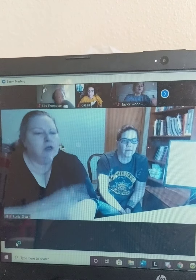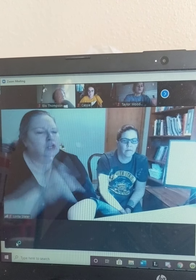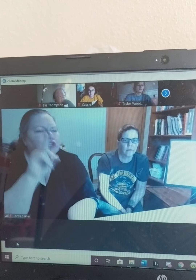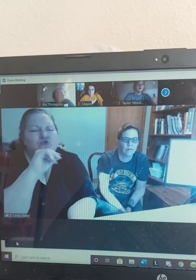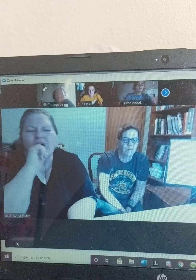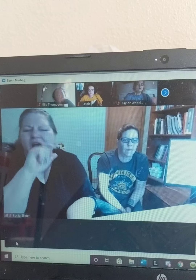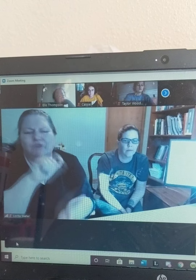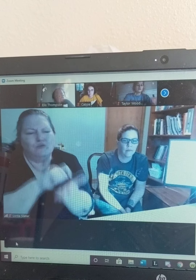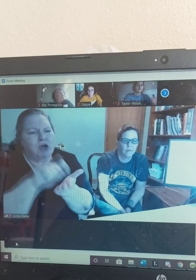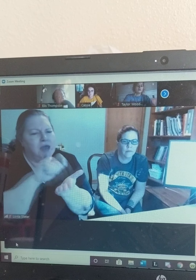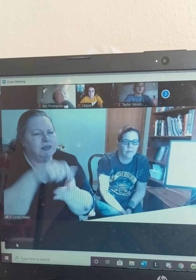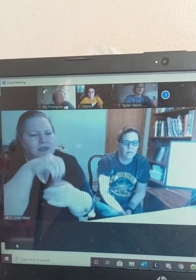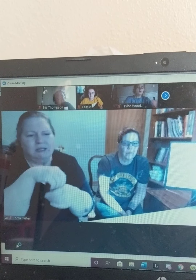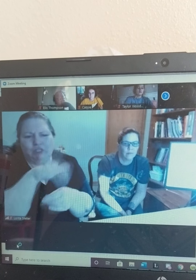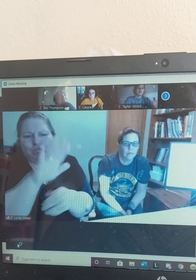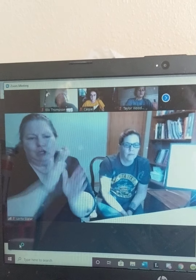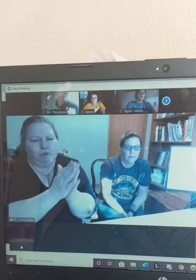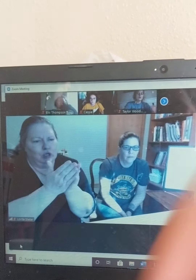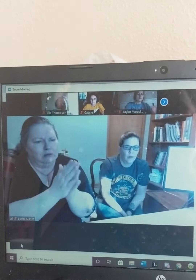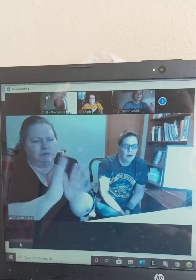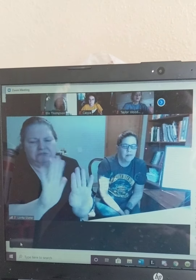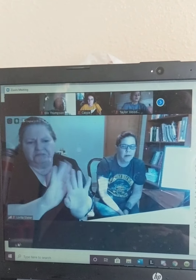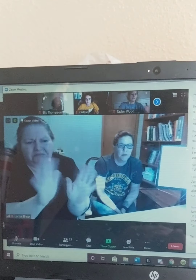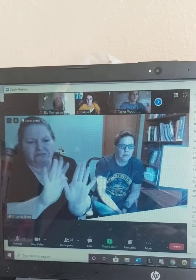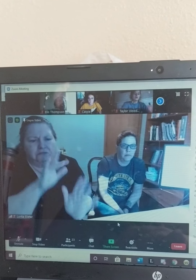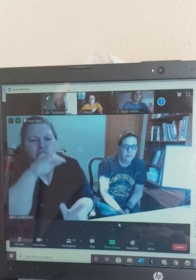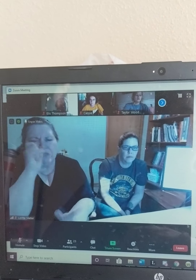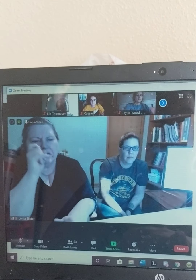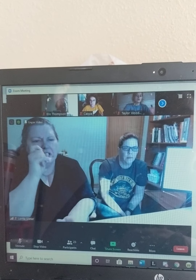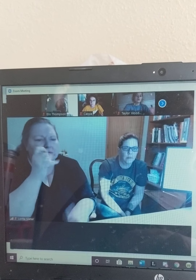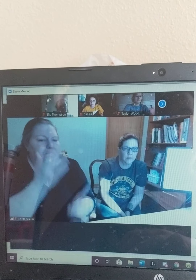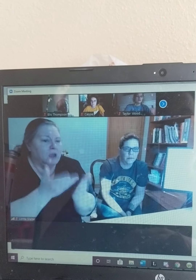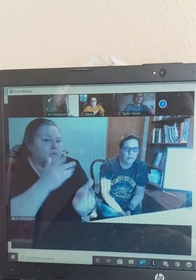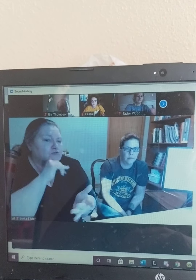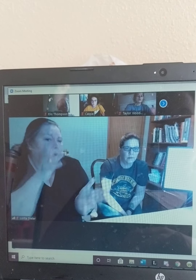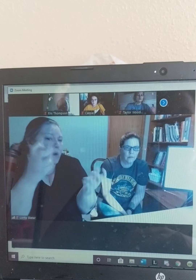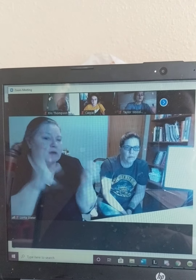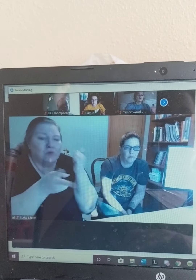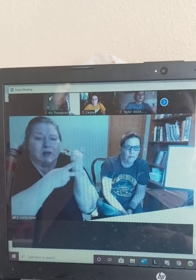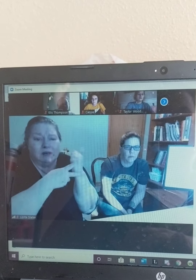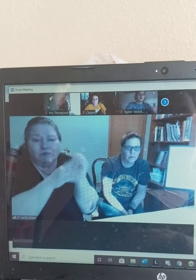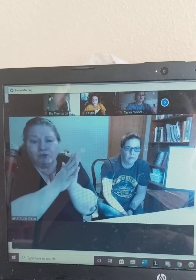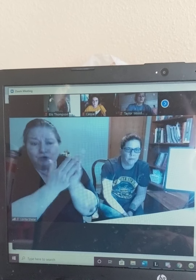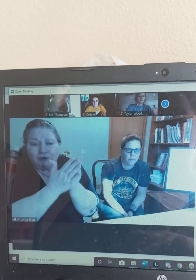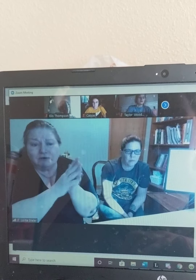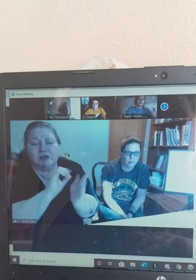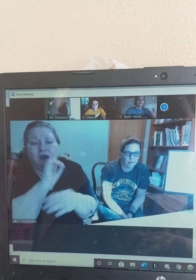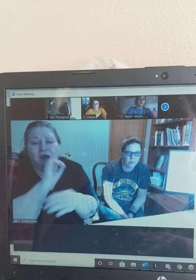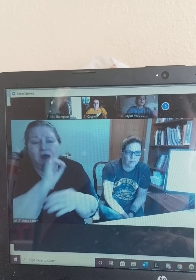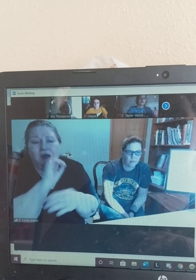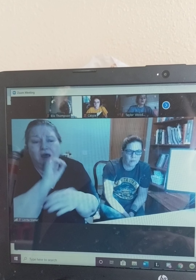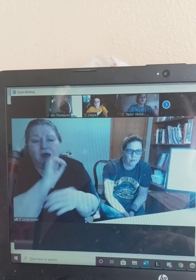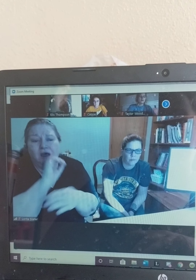That'll be your homework. You don't have to write anything in your book or answer anything like that in your book.